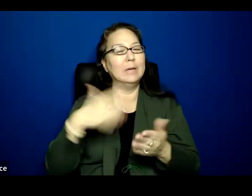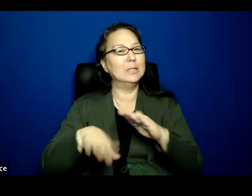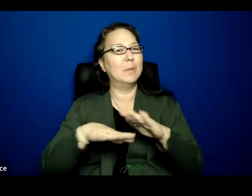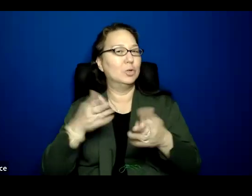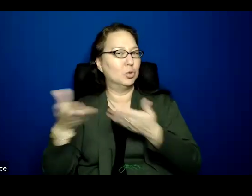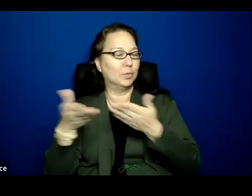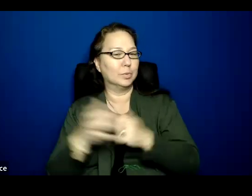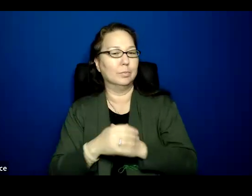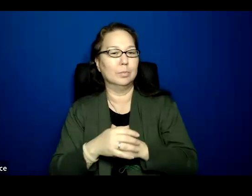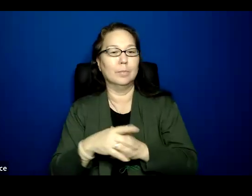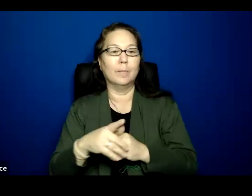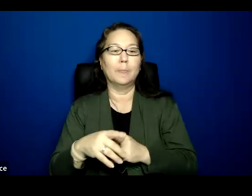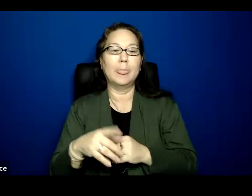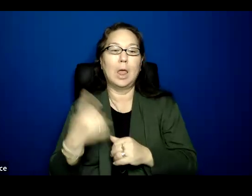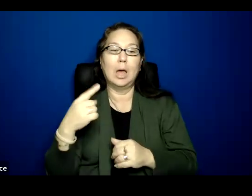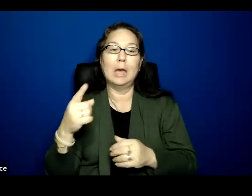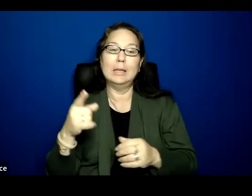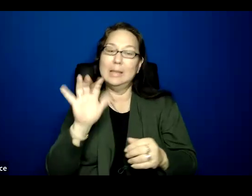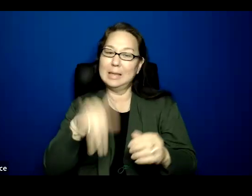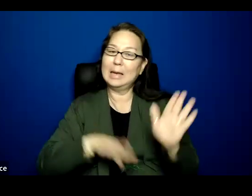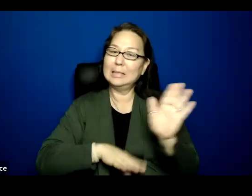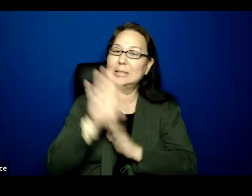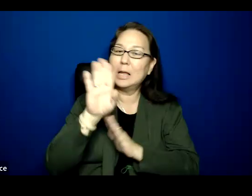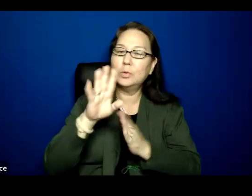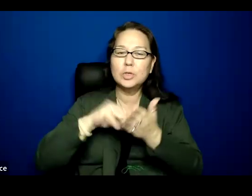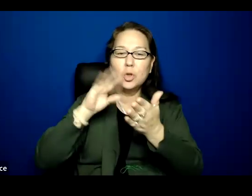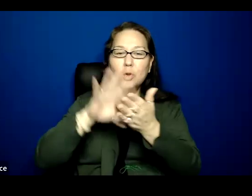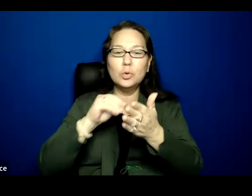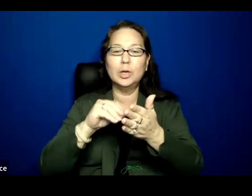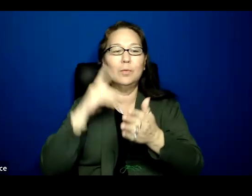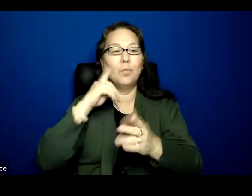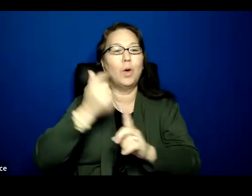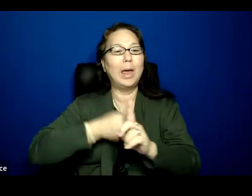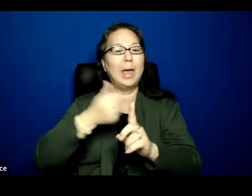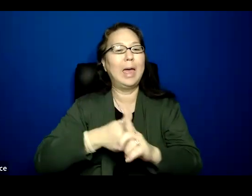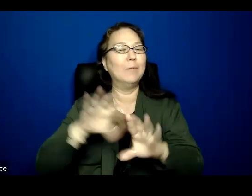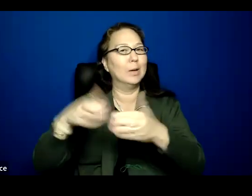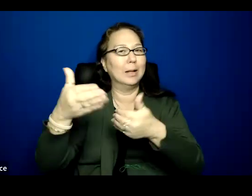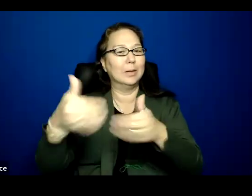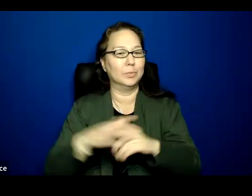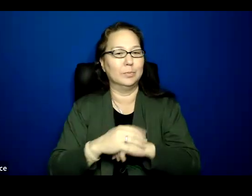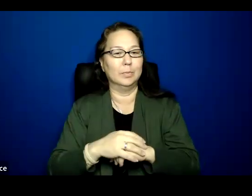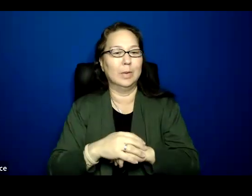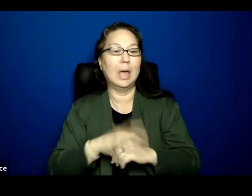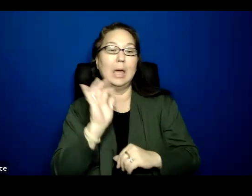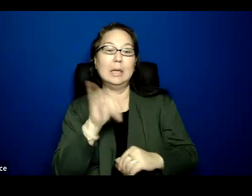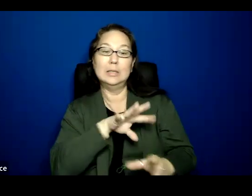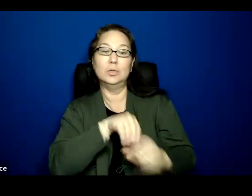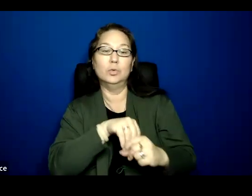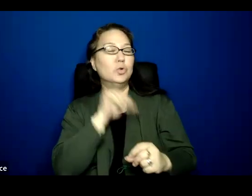learning in every Boston Public Schools classroom. Inclusion is not defined by a place or a